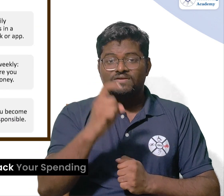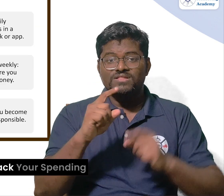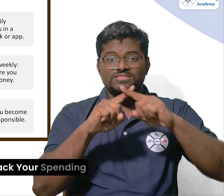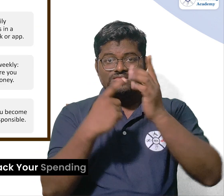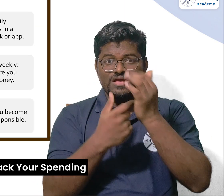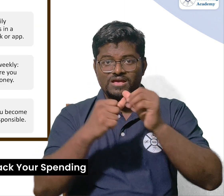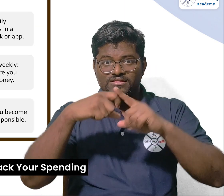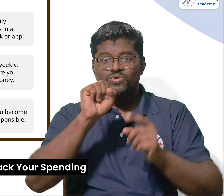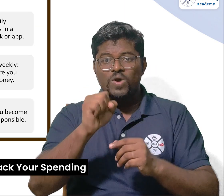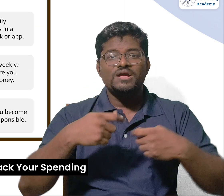7. Track your spending.